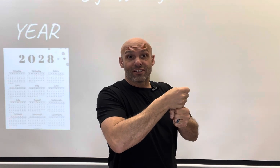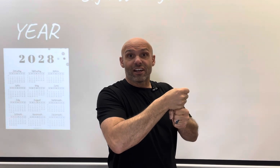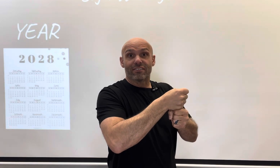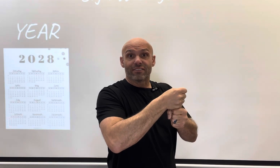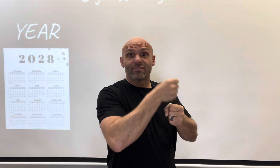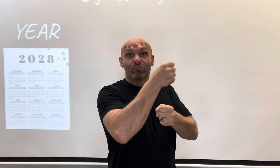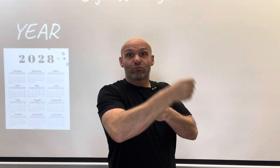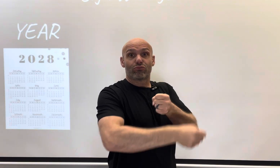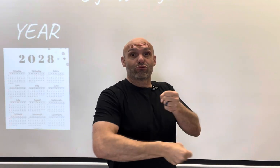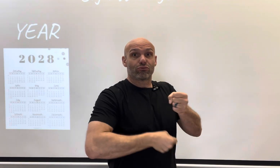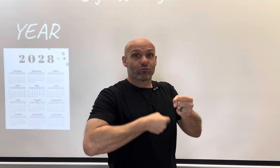sun.